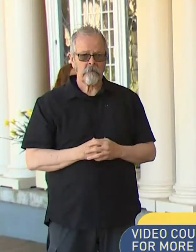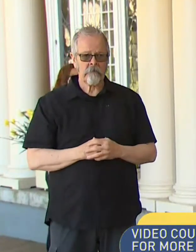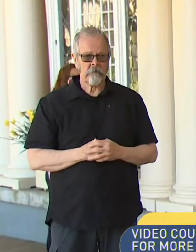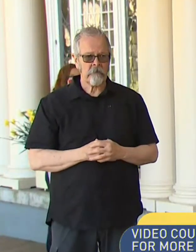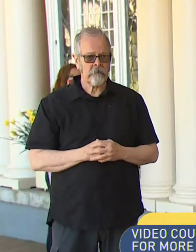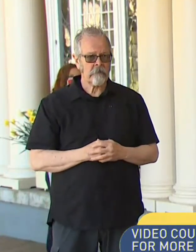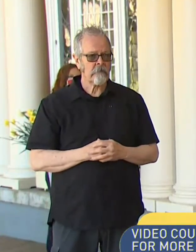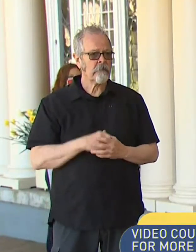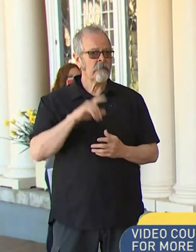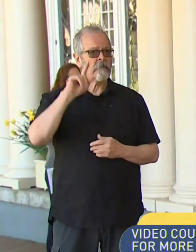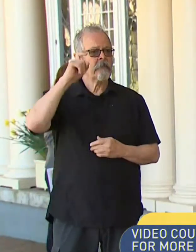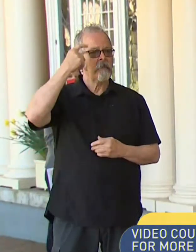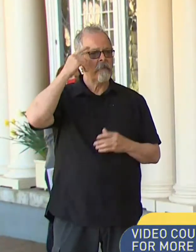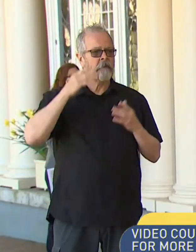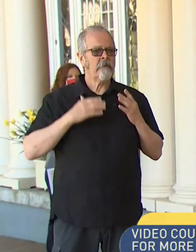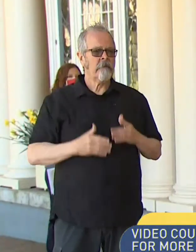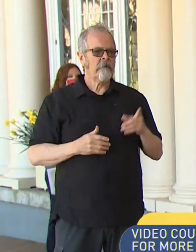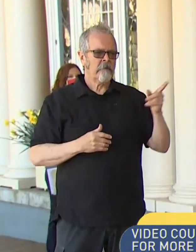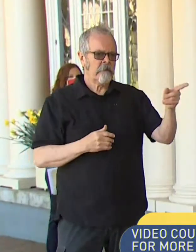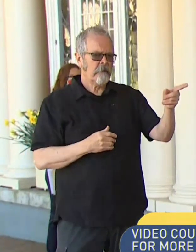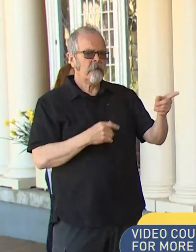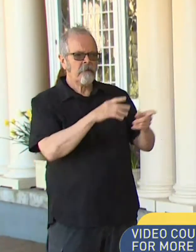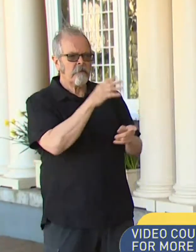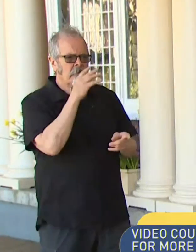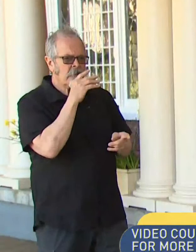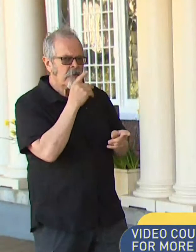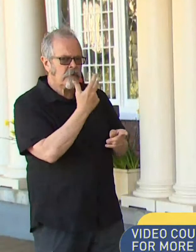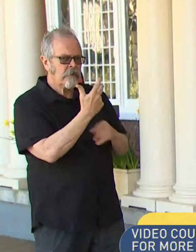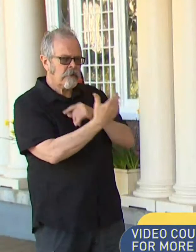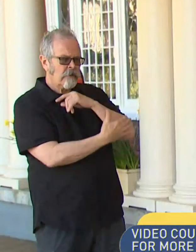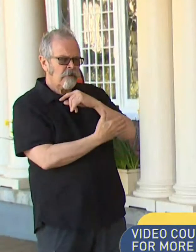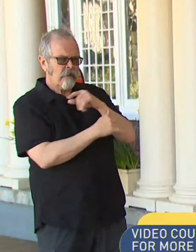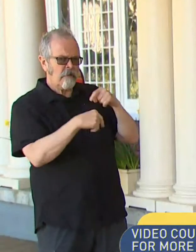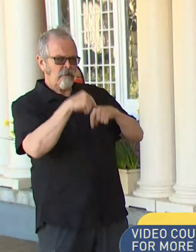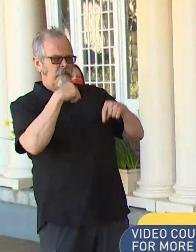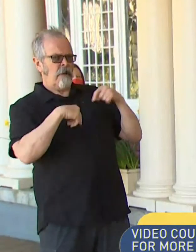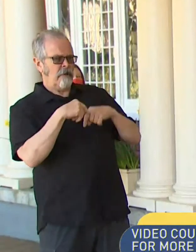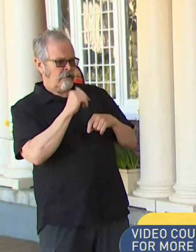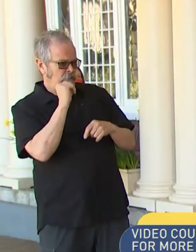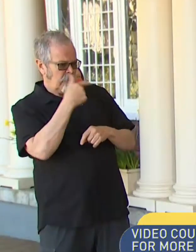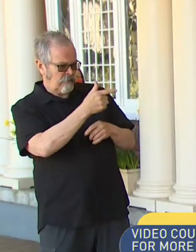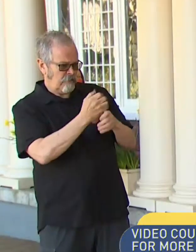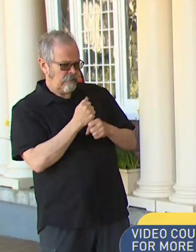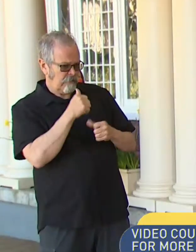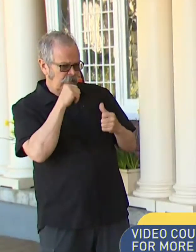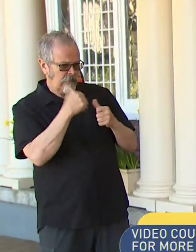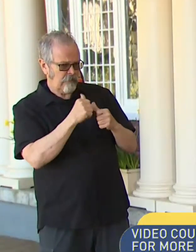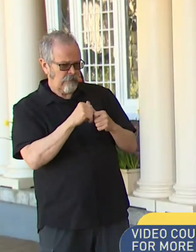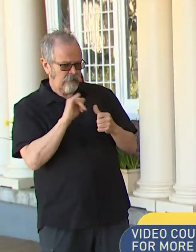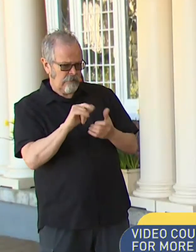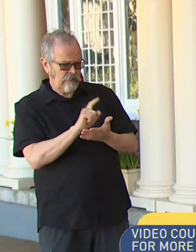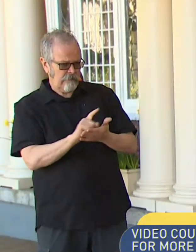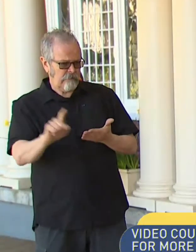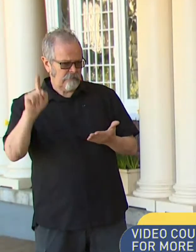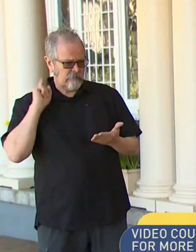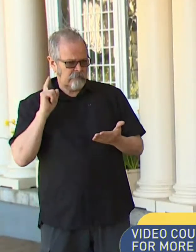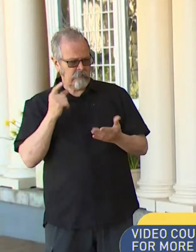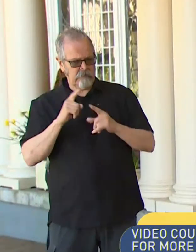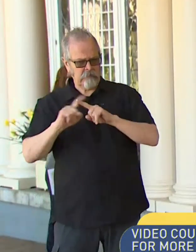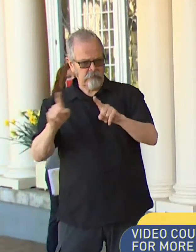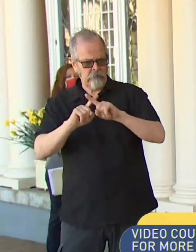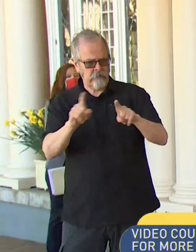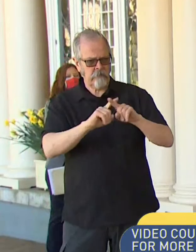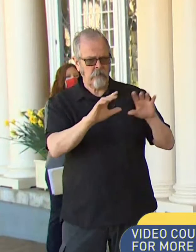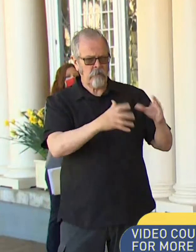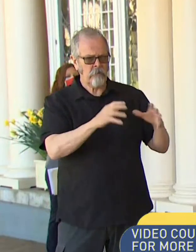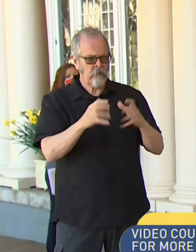Governor, you spoke of the 3 counties that'll be rolling back tomorrow. You did receive a letter late last week from a variety of groups across the state asking for you to